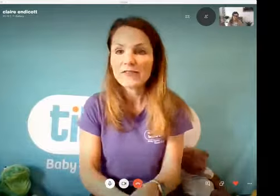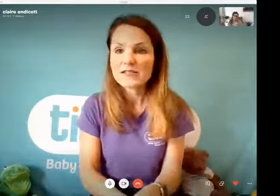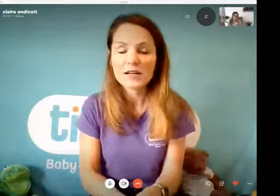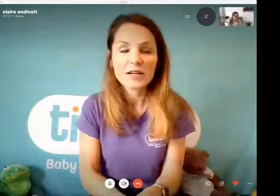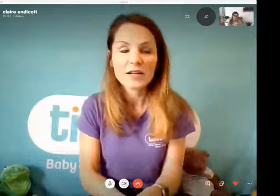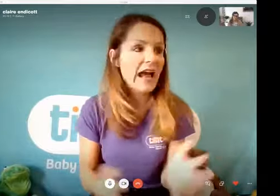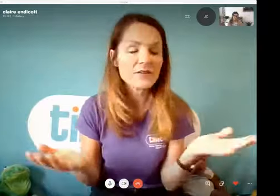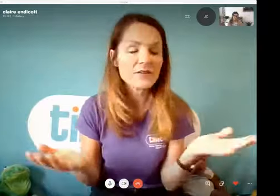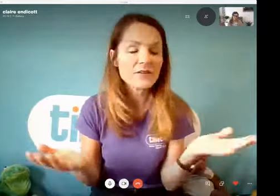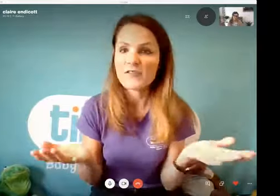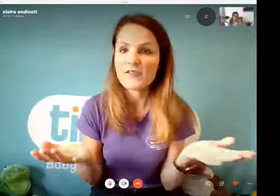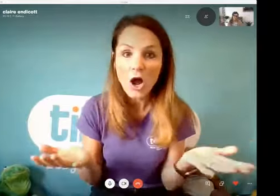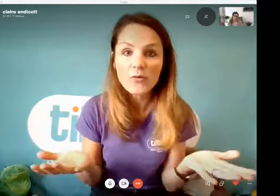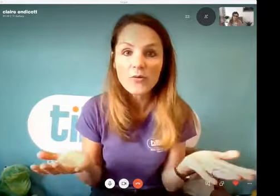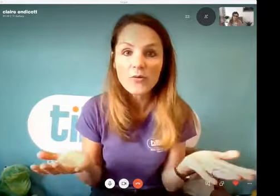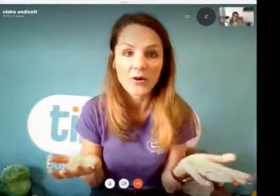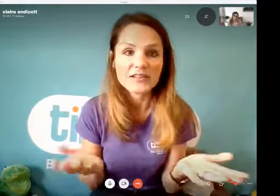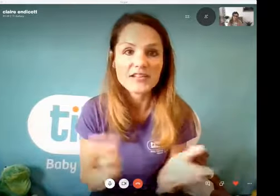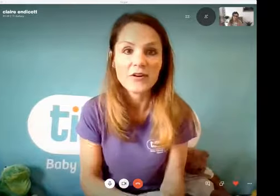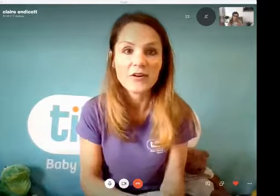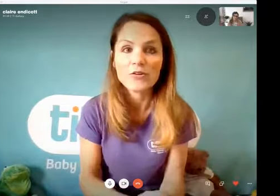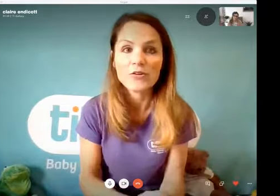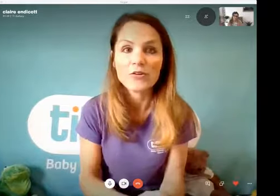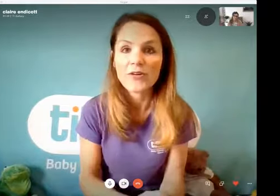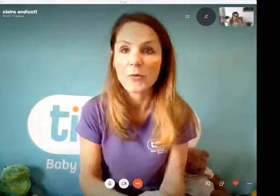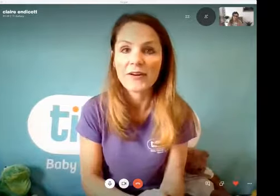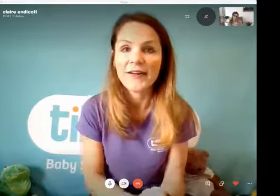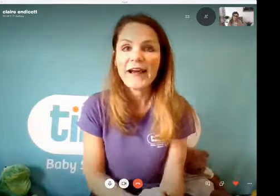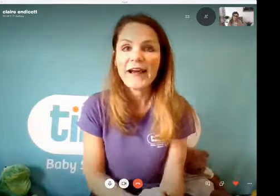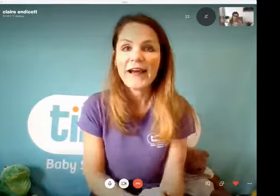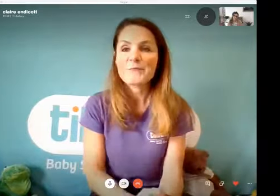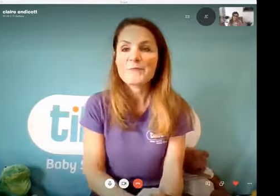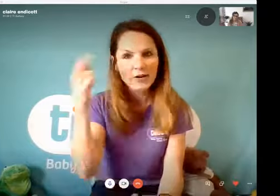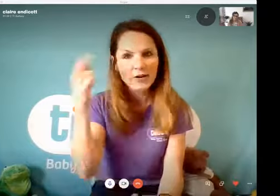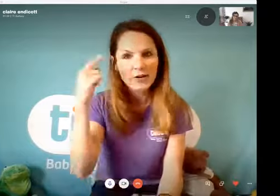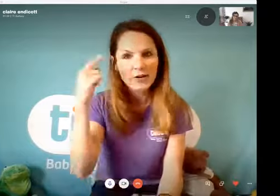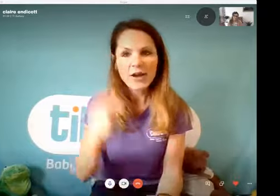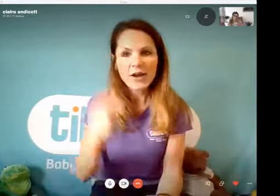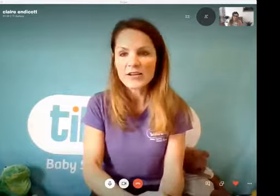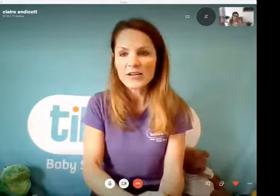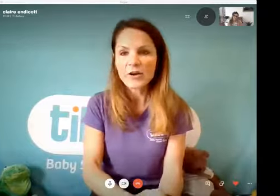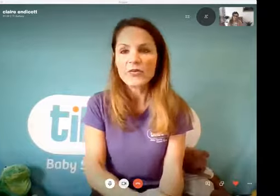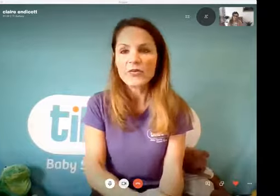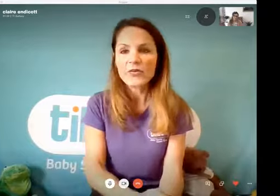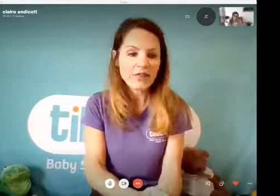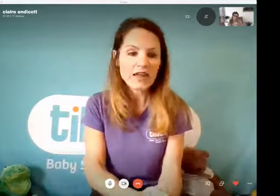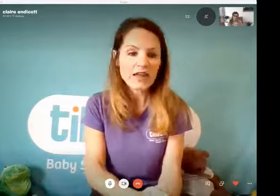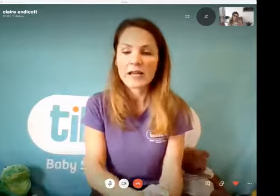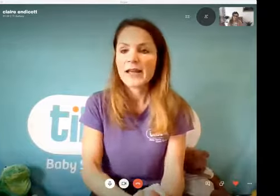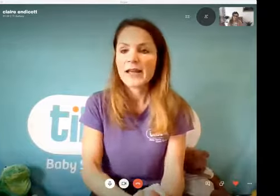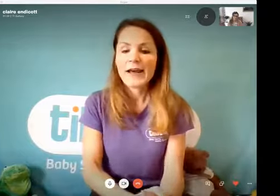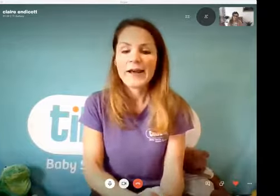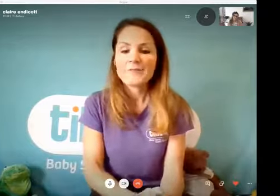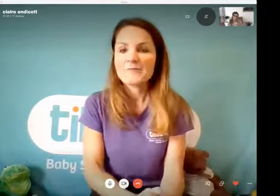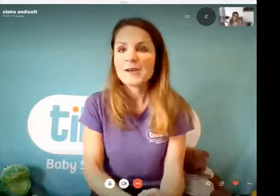like, how did they even know that one? I didn't even know they knew that one. It goes in a lot more than you think. So try it